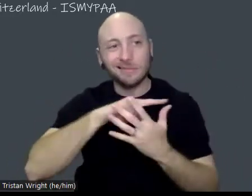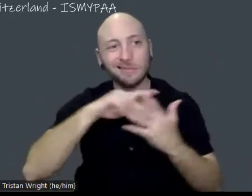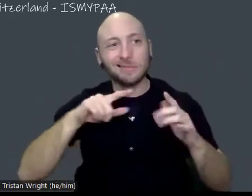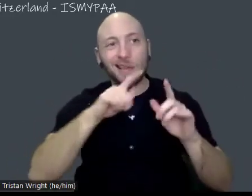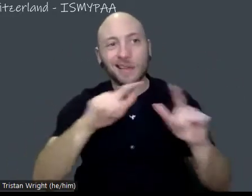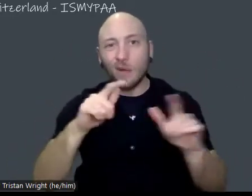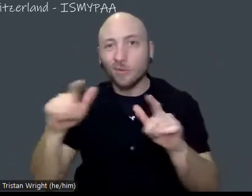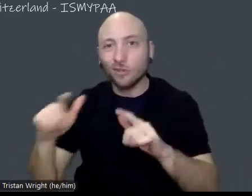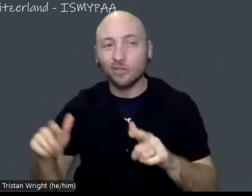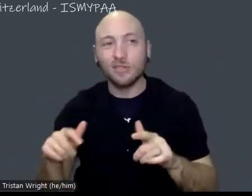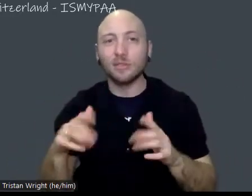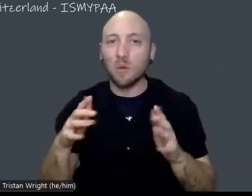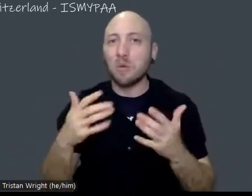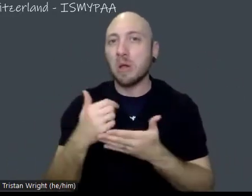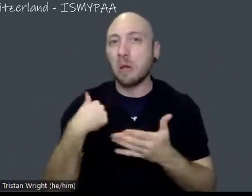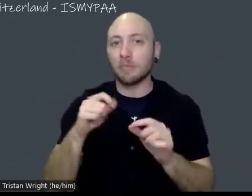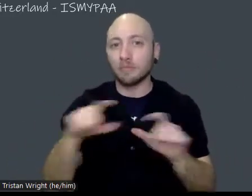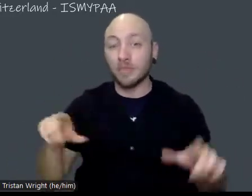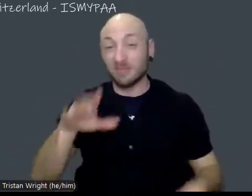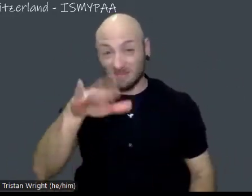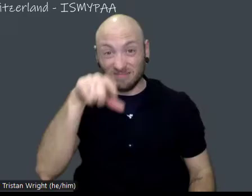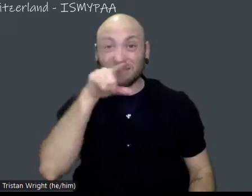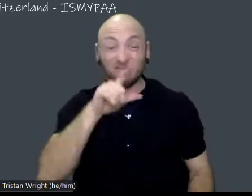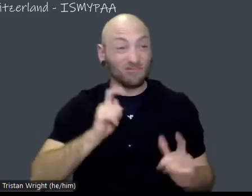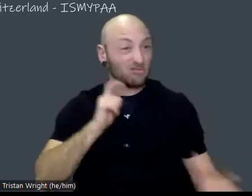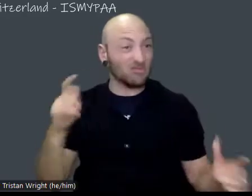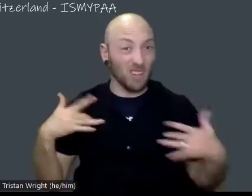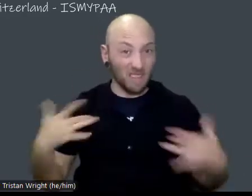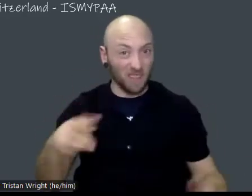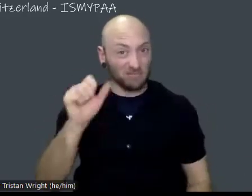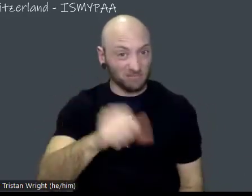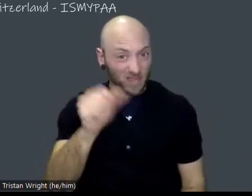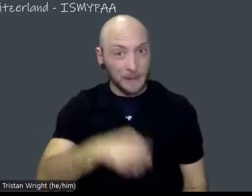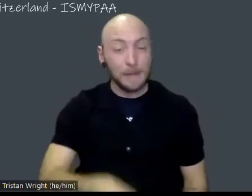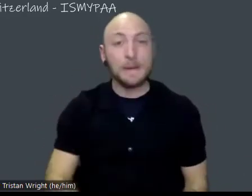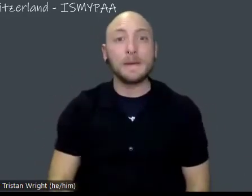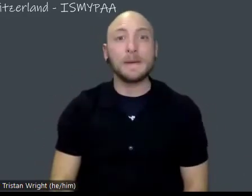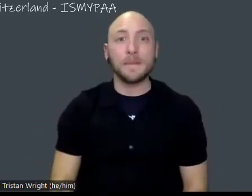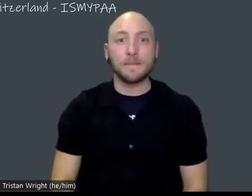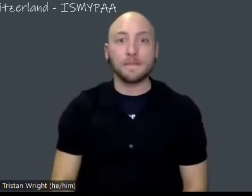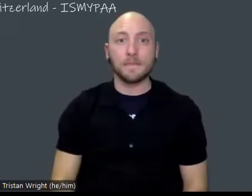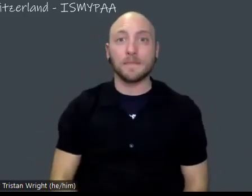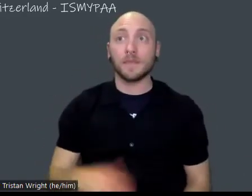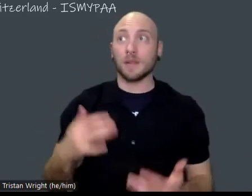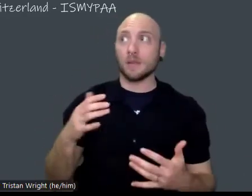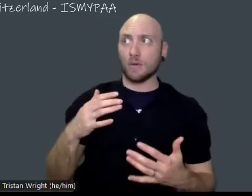a little bit further. It's a huge event. I've been now the second time